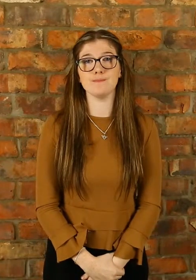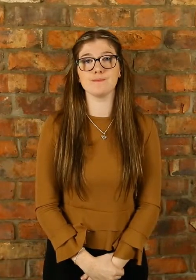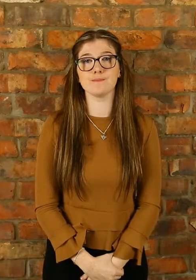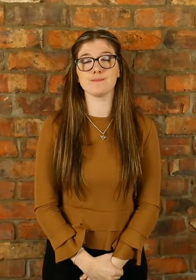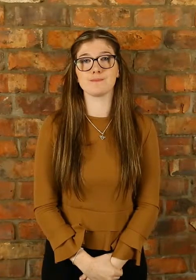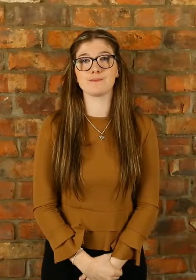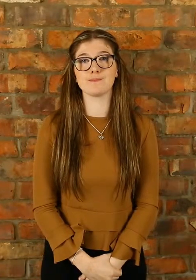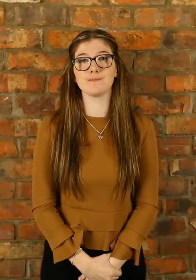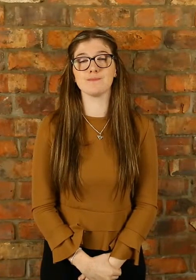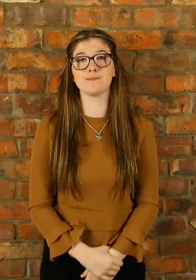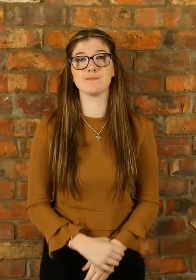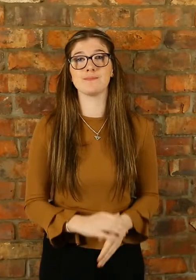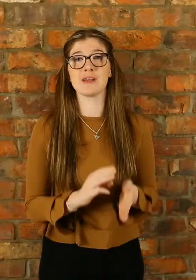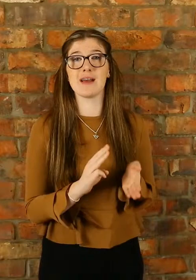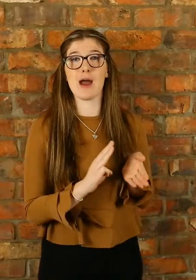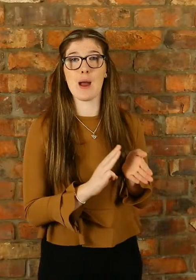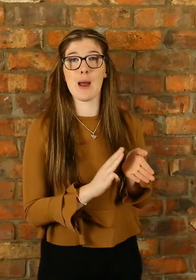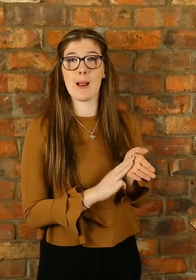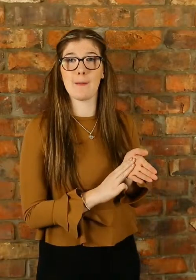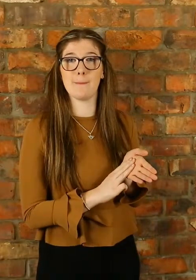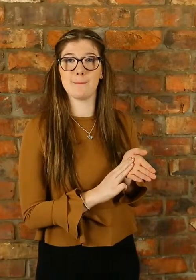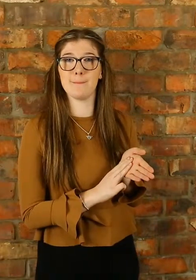the letter N.